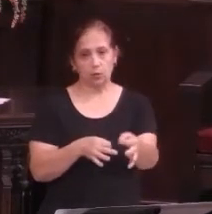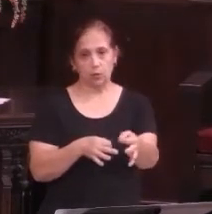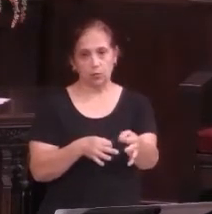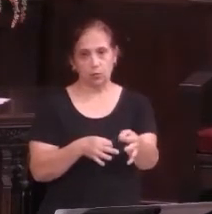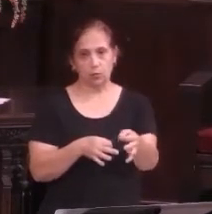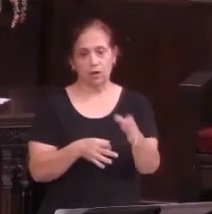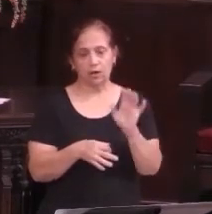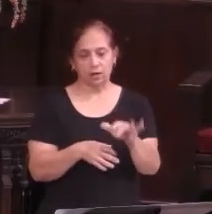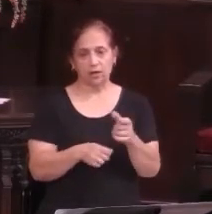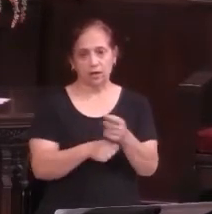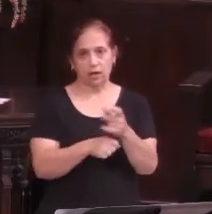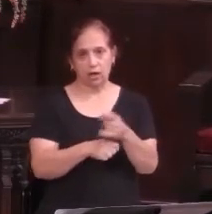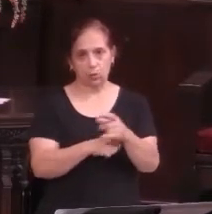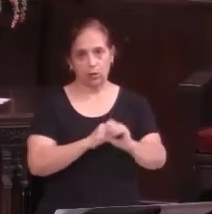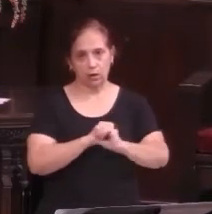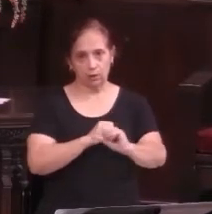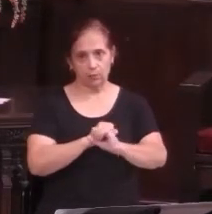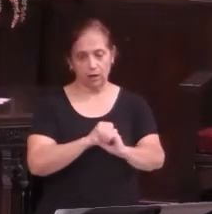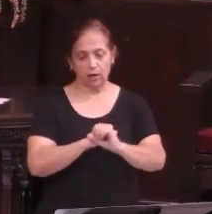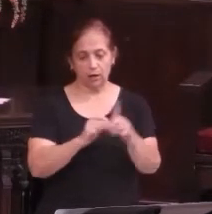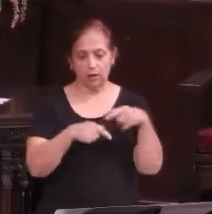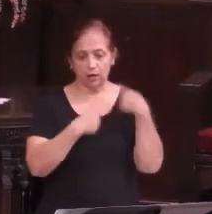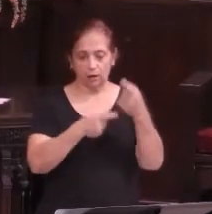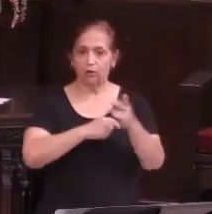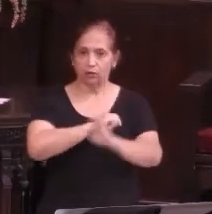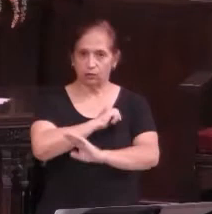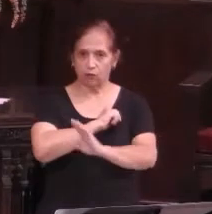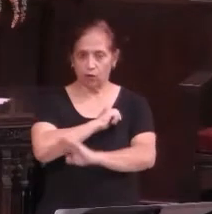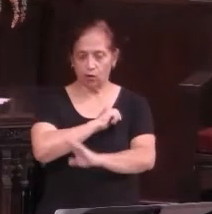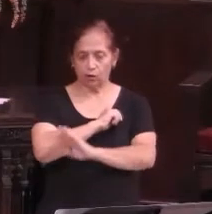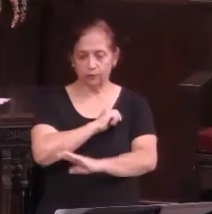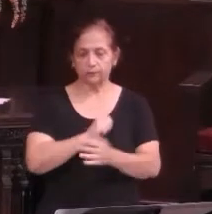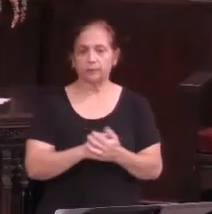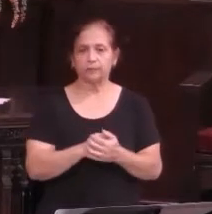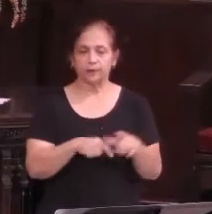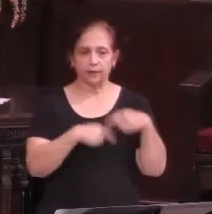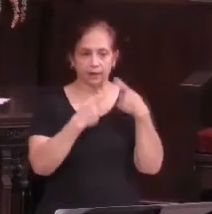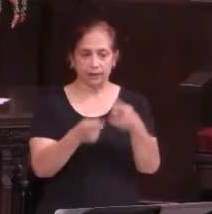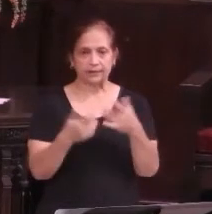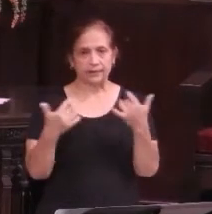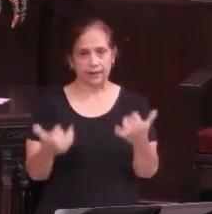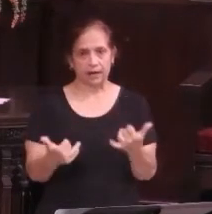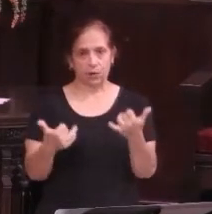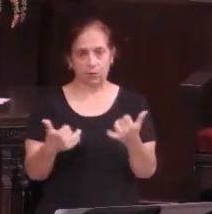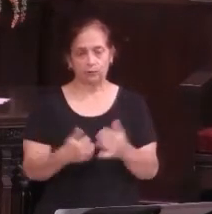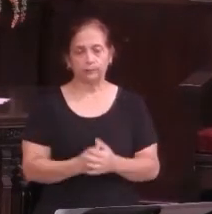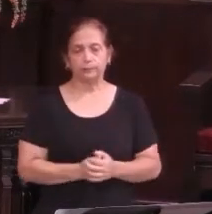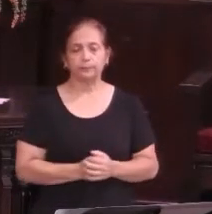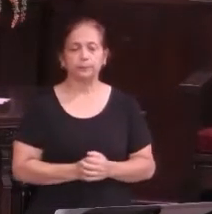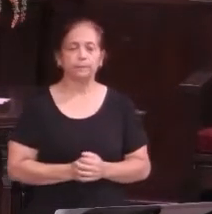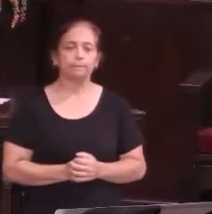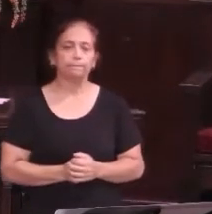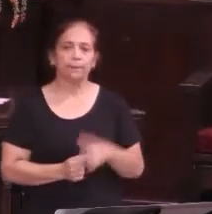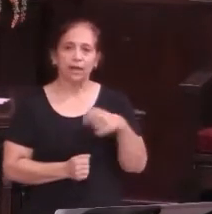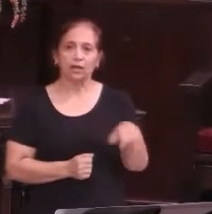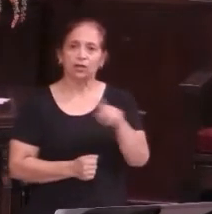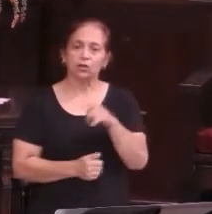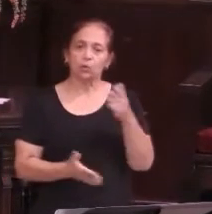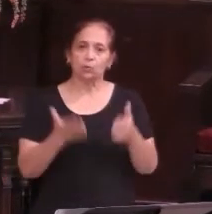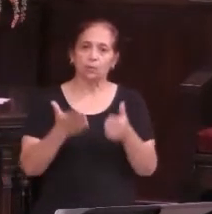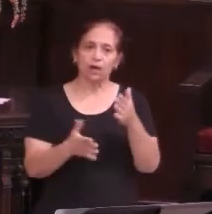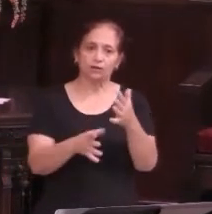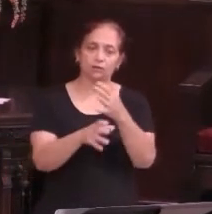this annual campaign until the fall, until now. You may